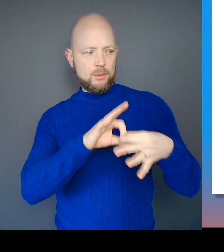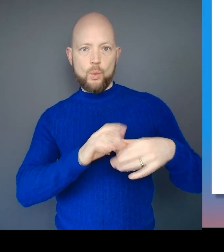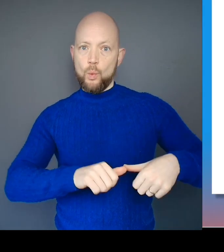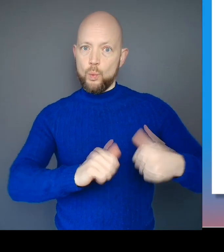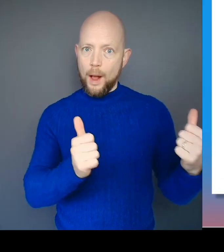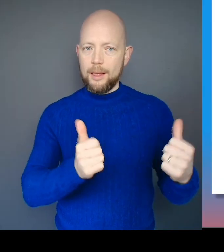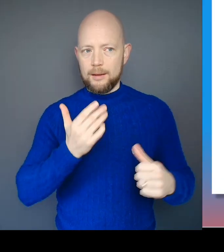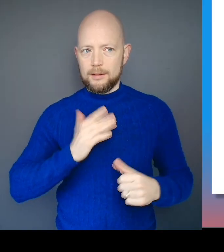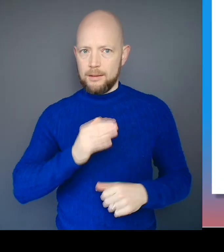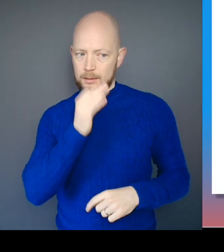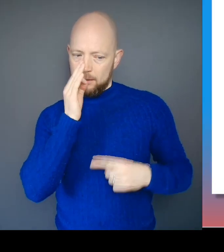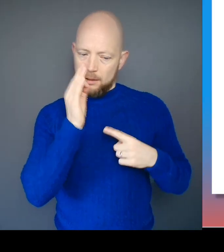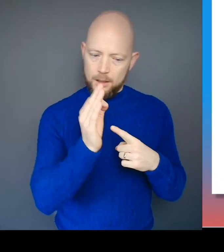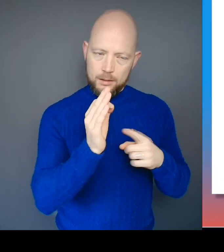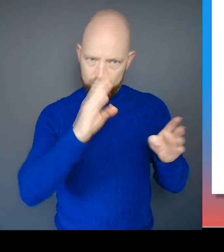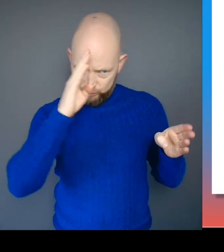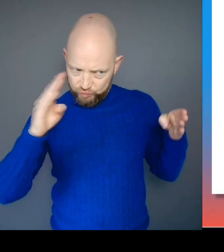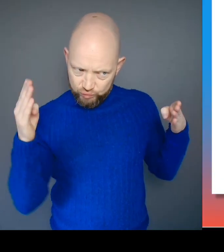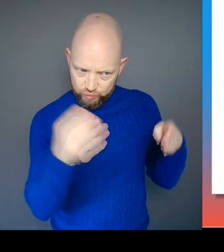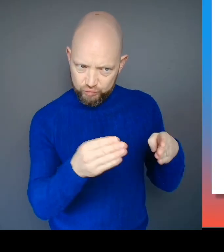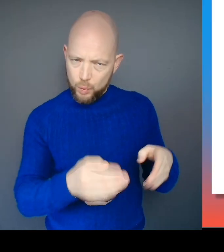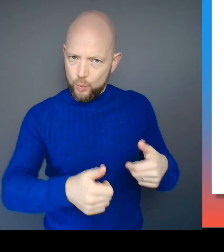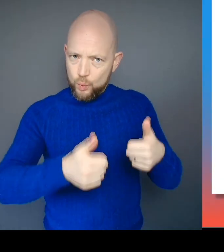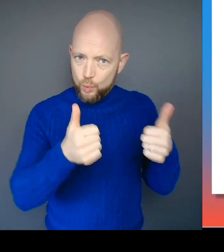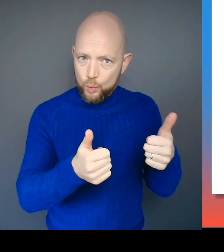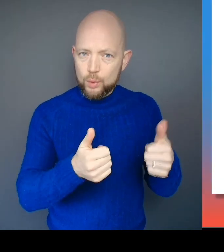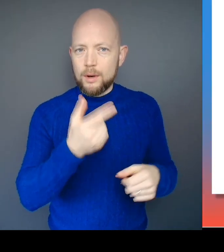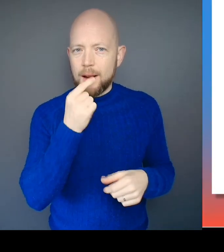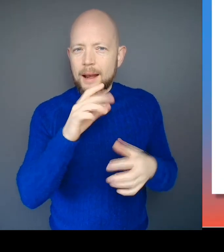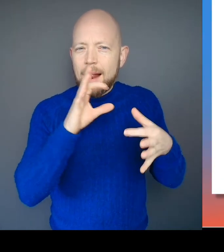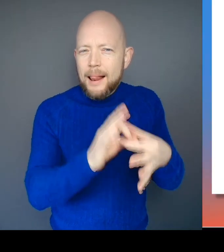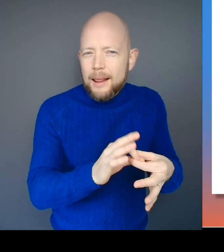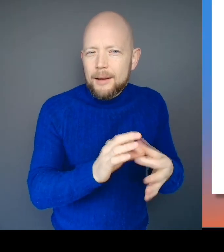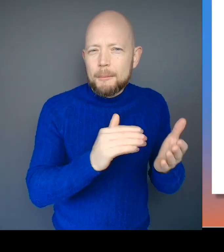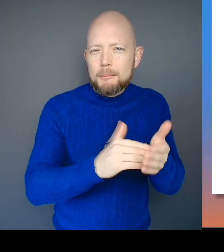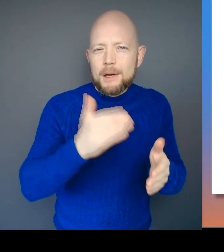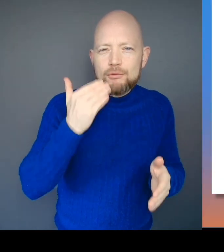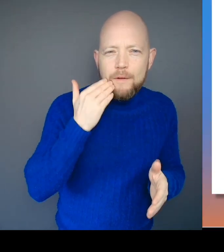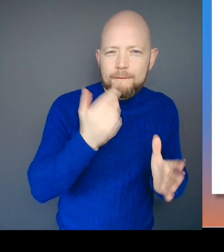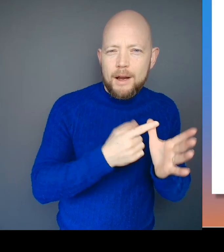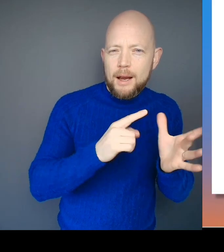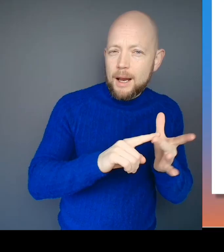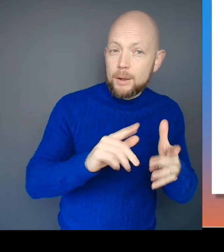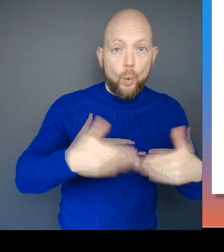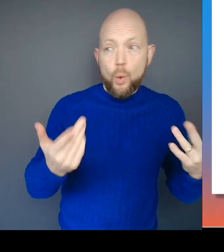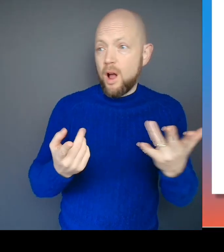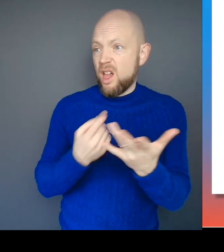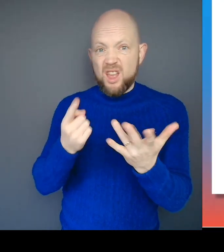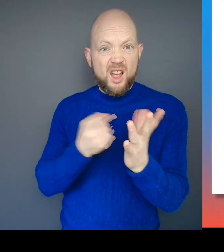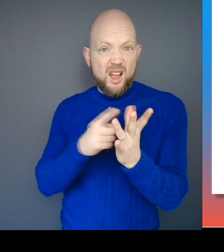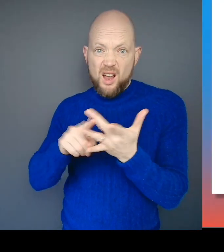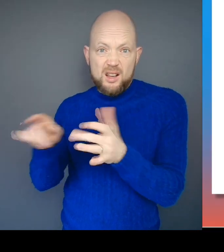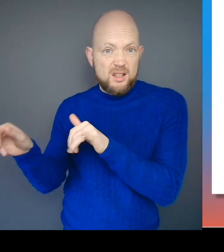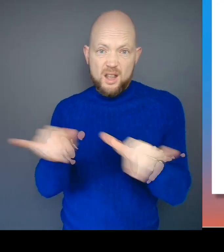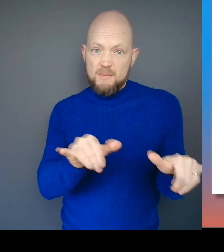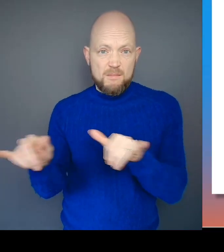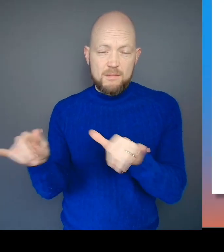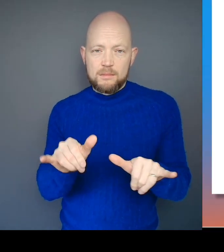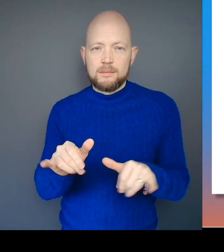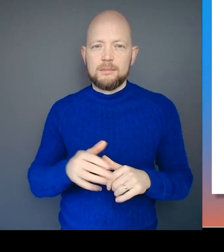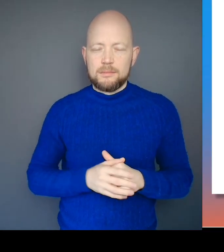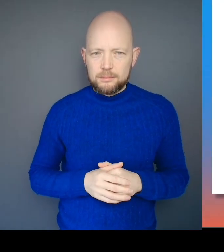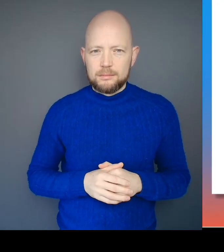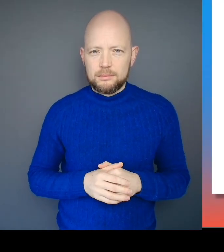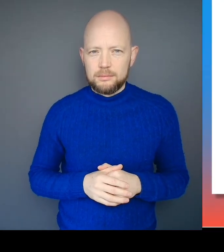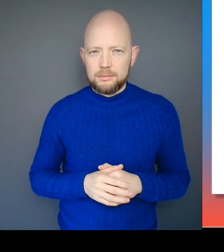AI system. The rules I'm showing you here are for Microsoft 365 Copilot and other AI systems. If you think in this way, you'll get the most out of it.